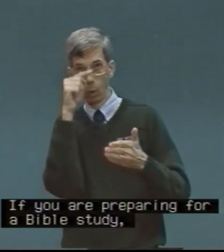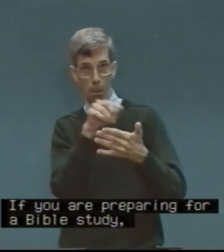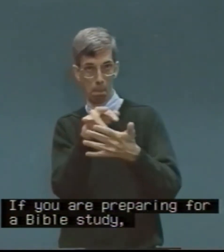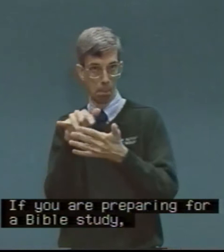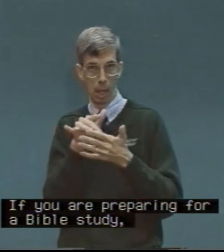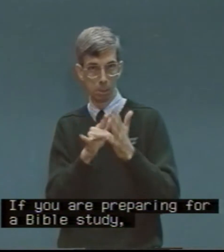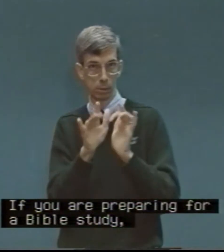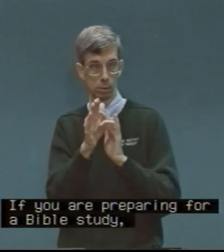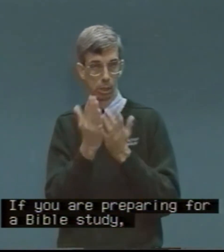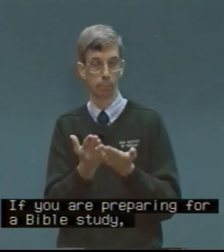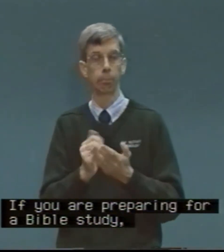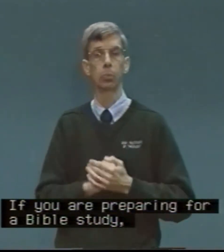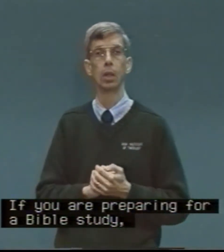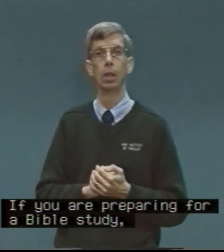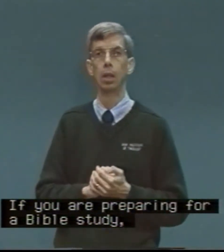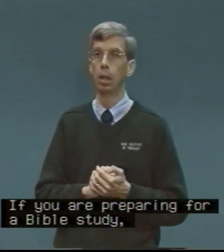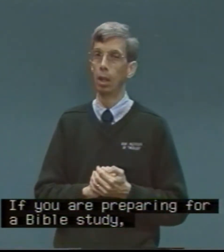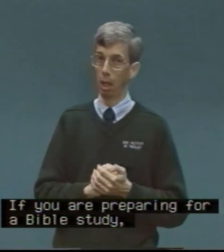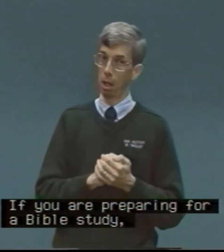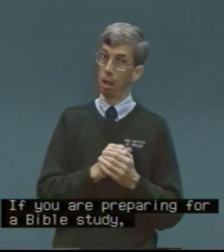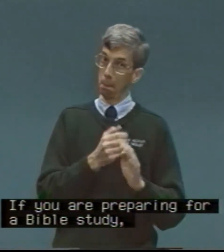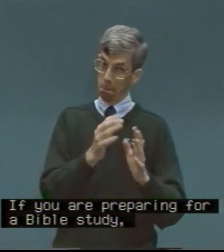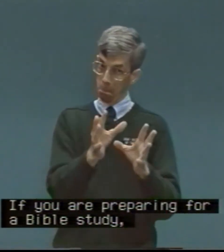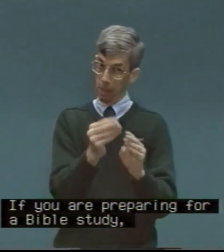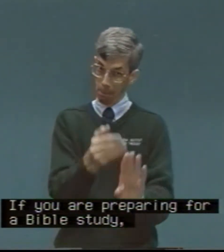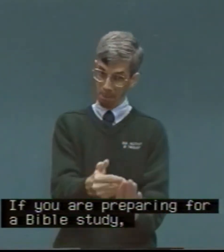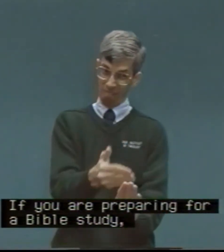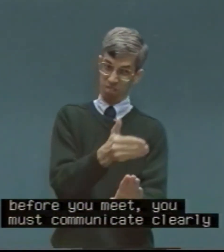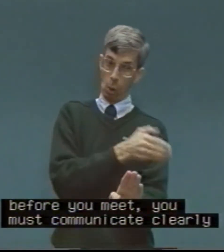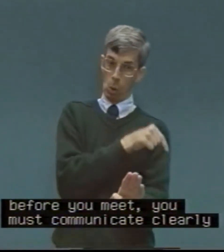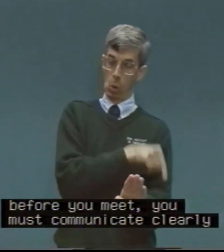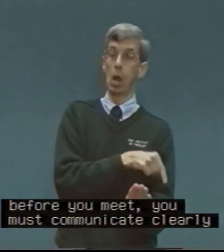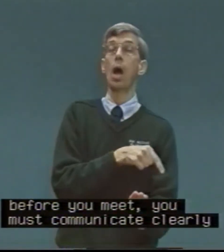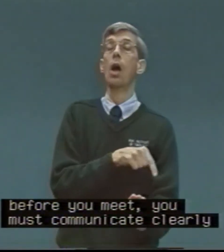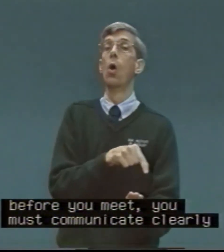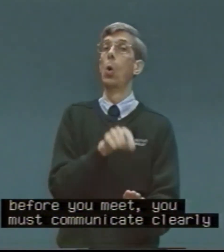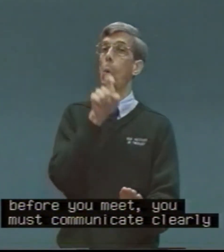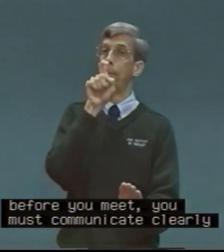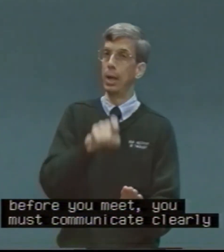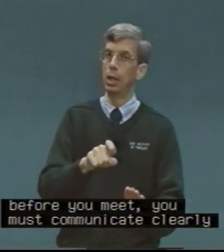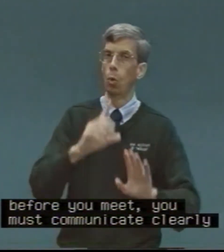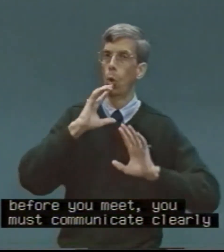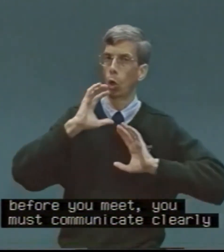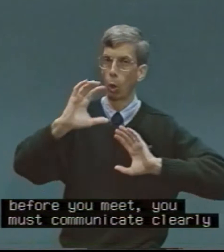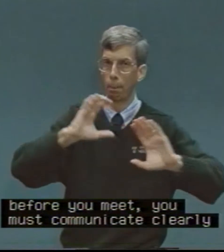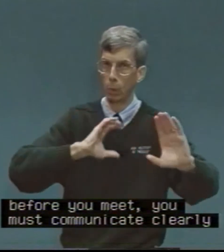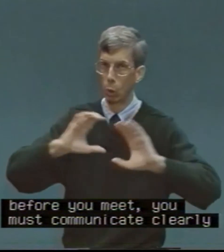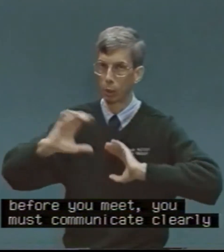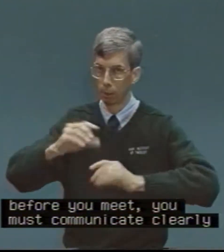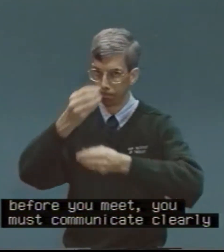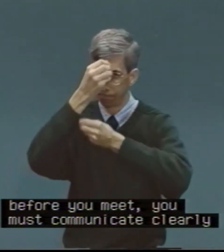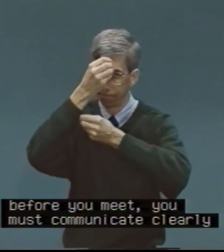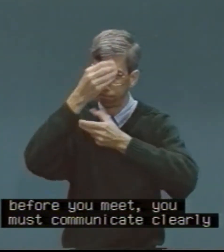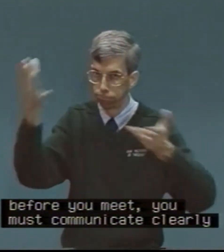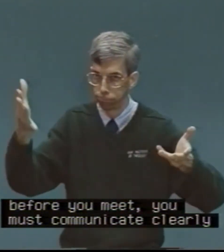If you are preparing for a Bible study, before you meet, you must communicate clearly